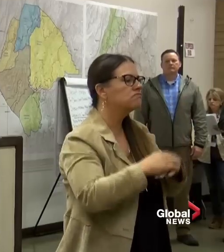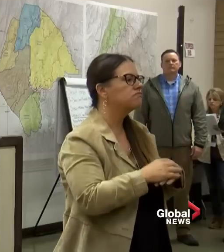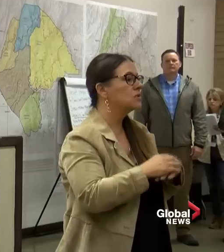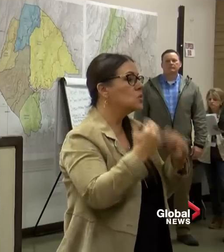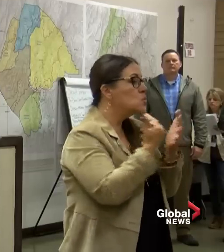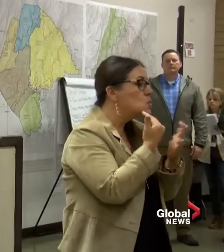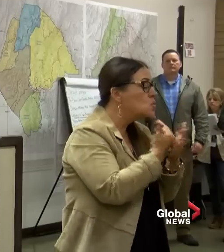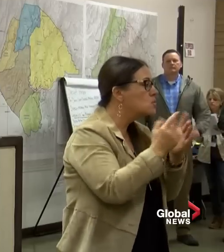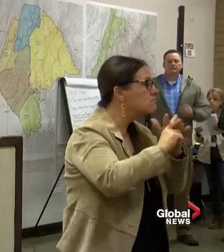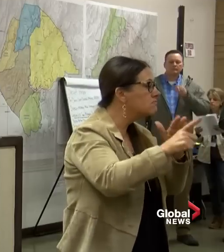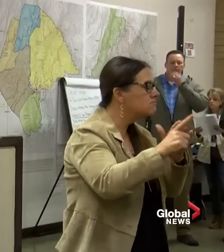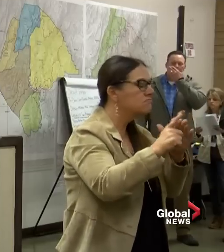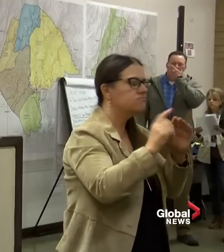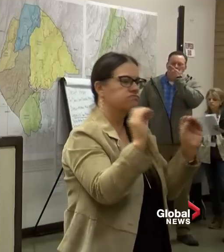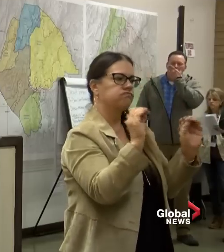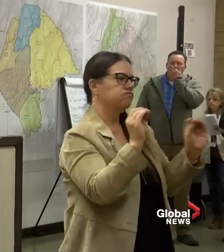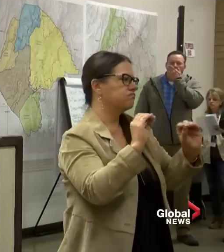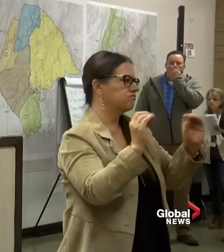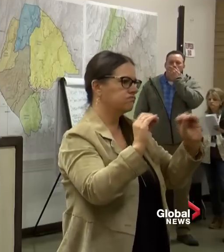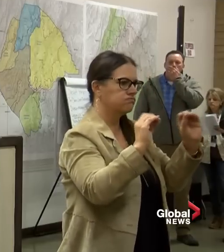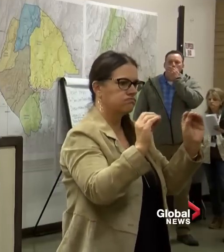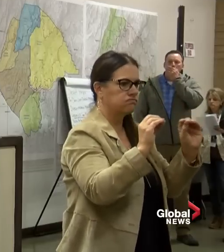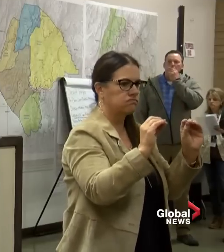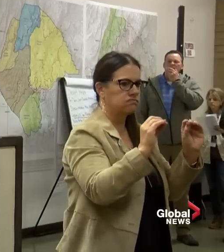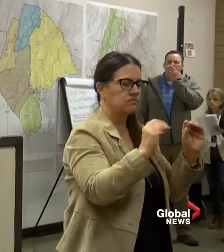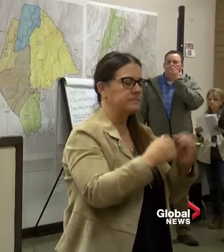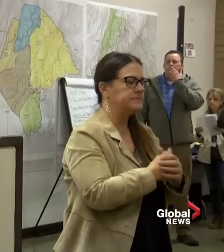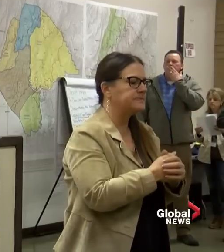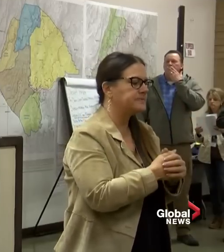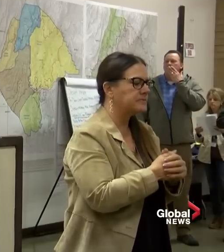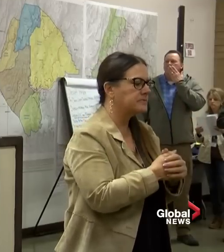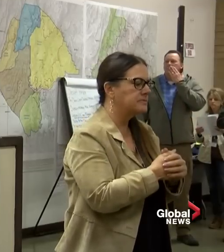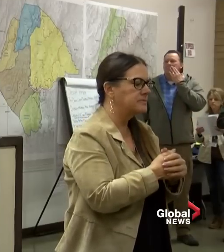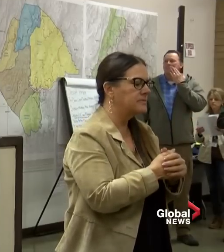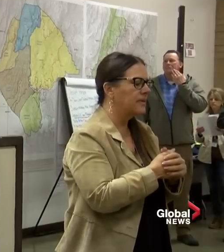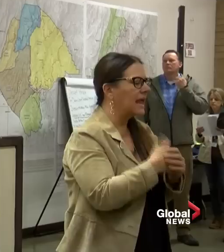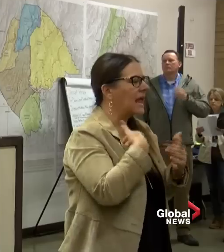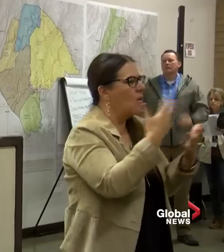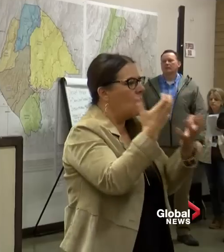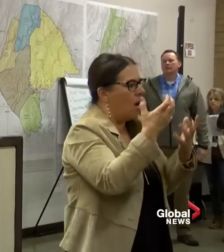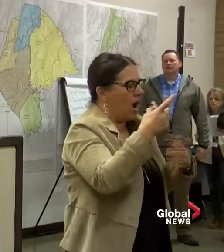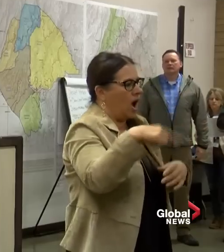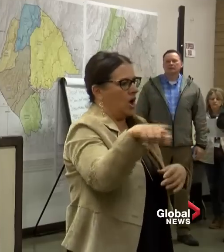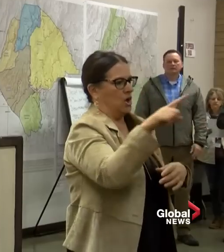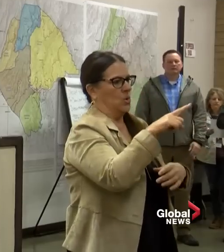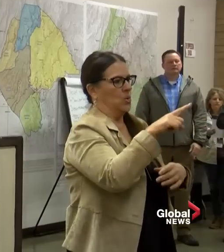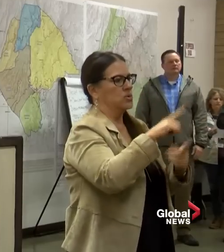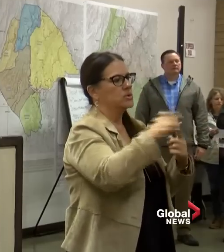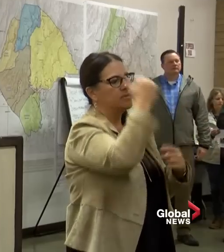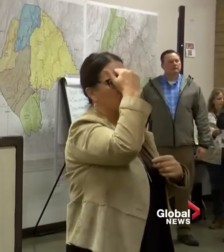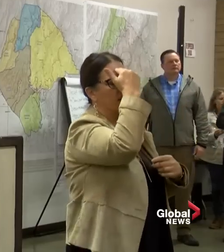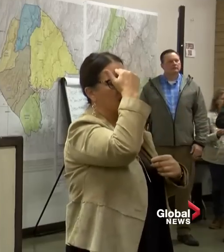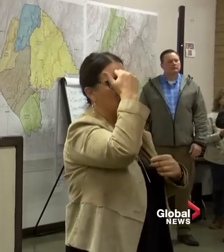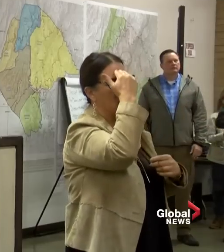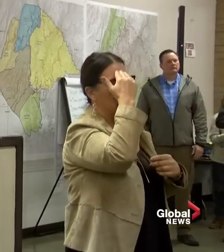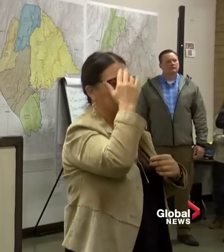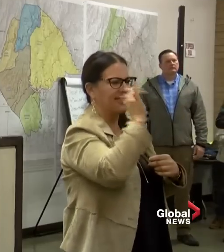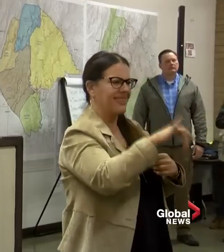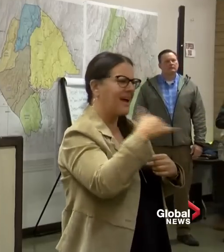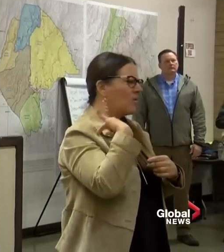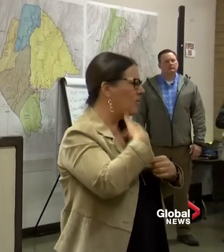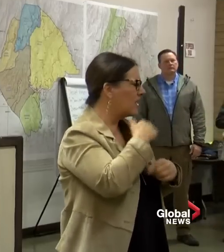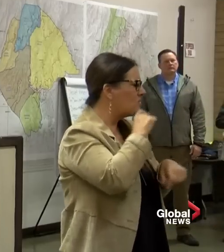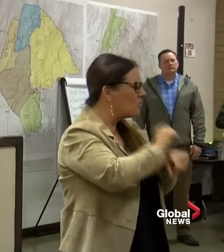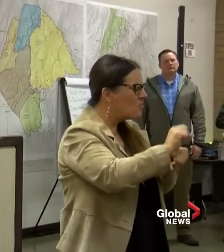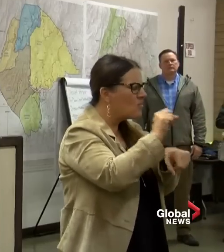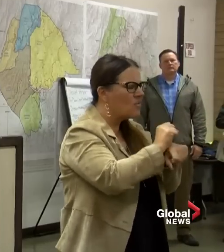new evacuation updates issued as of today. I want you to be aware of the fact that we are working very,